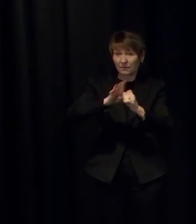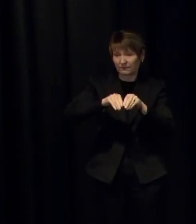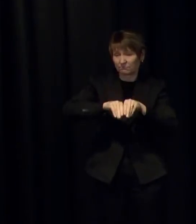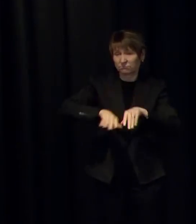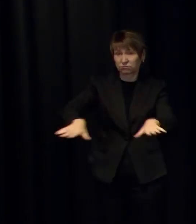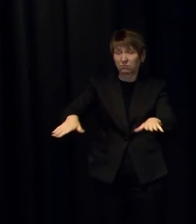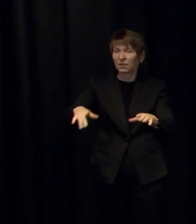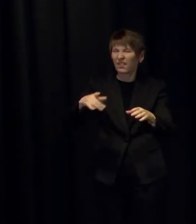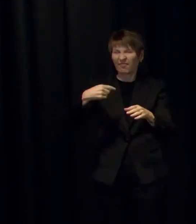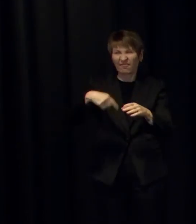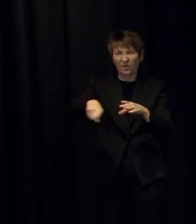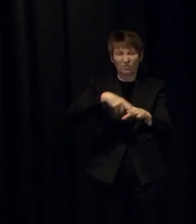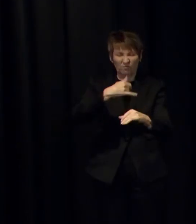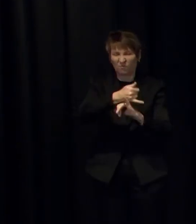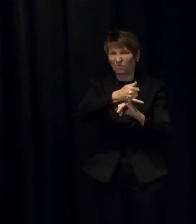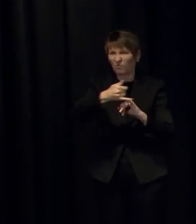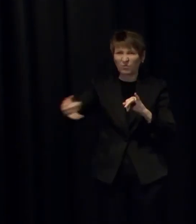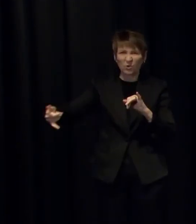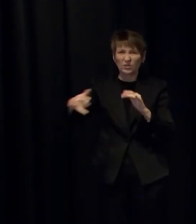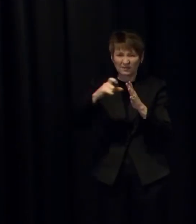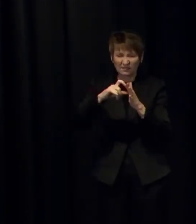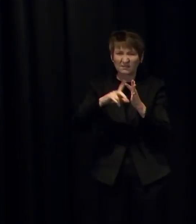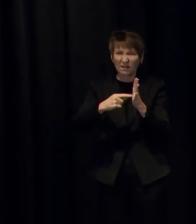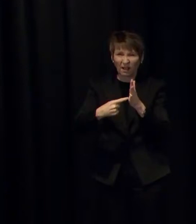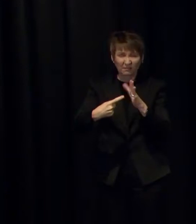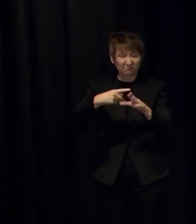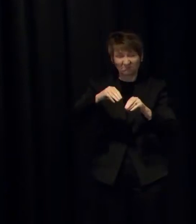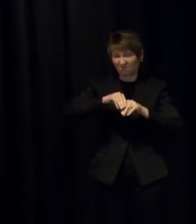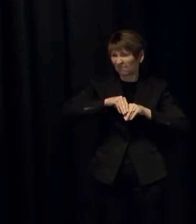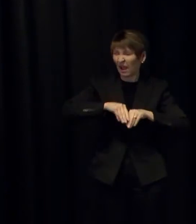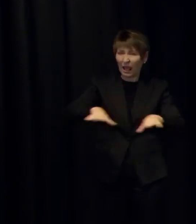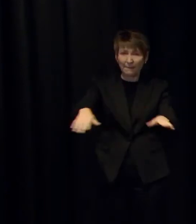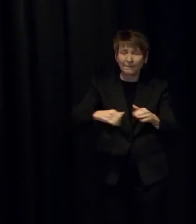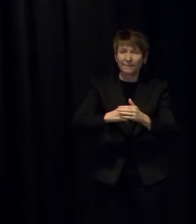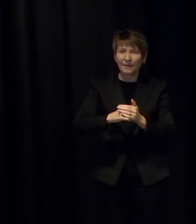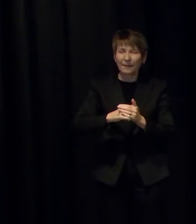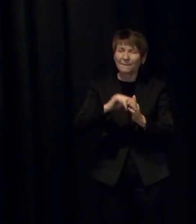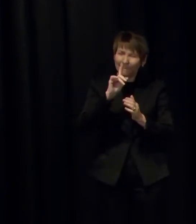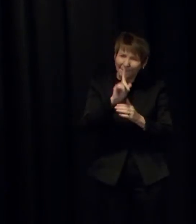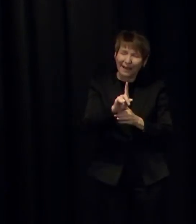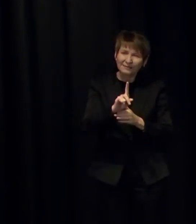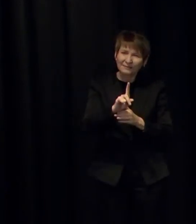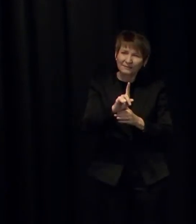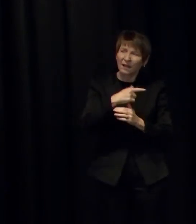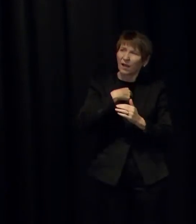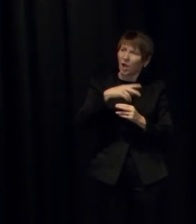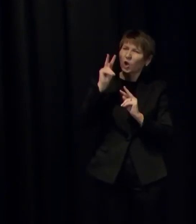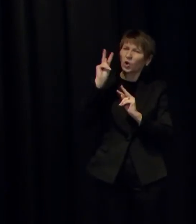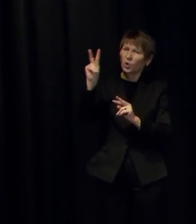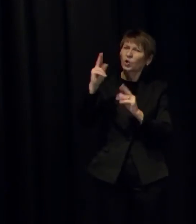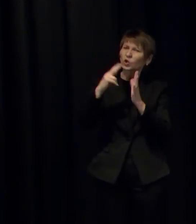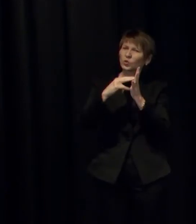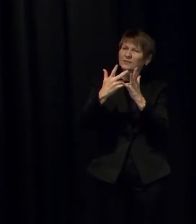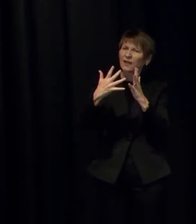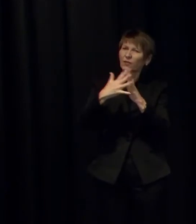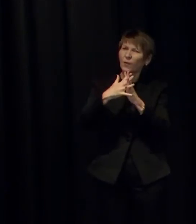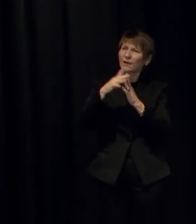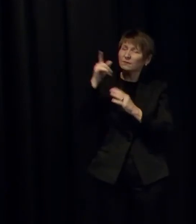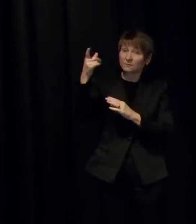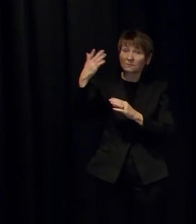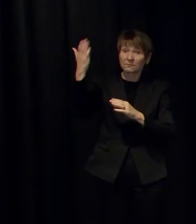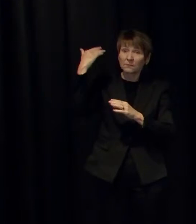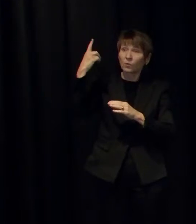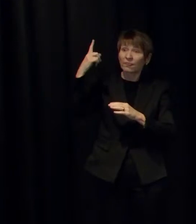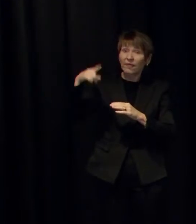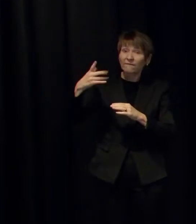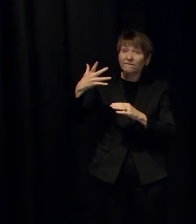this point in their vaccination rate, New South Wales saw a downward trajectory in their peak. Can you, just reflecting on, just looking back at